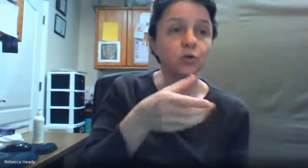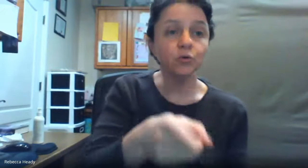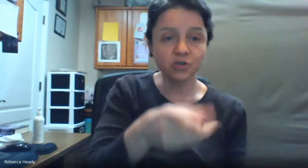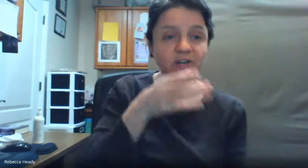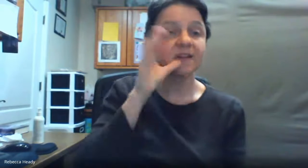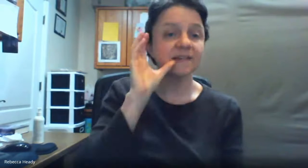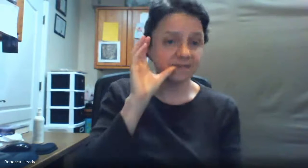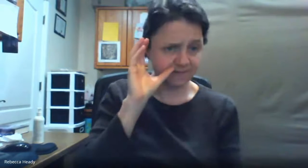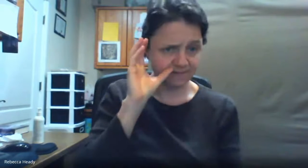you drink